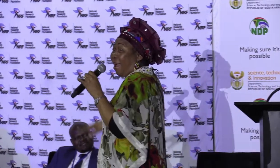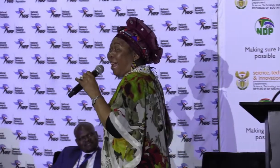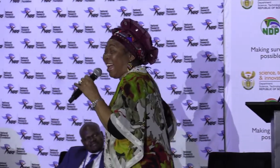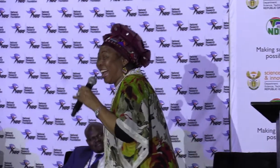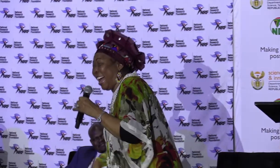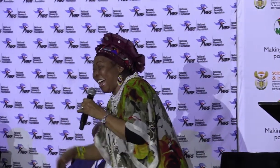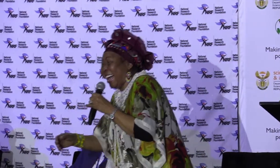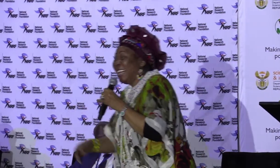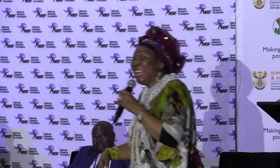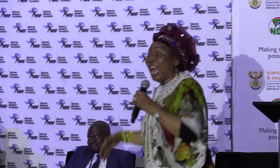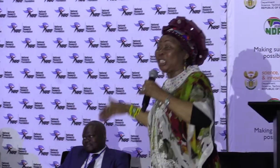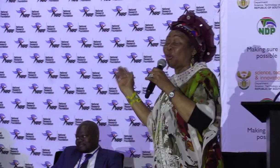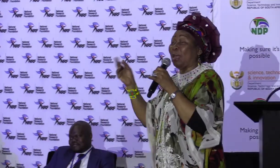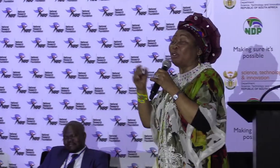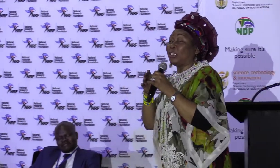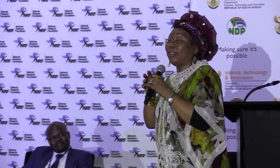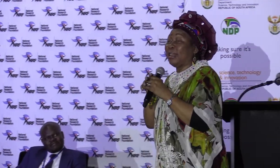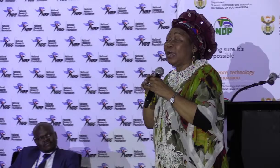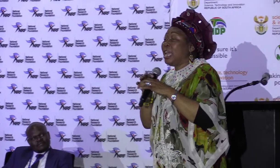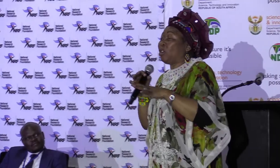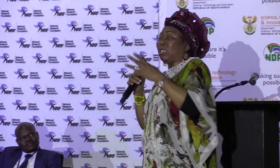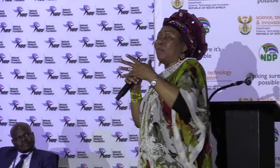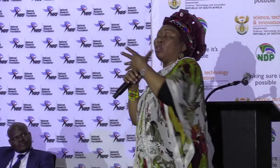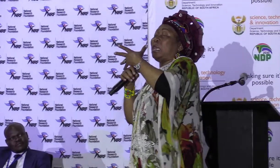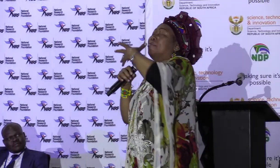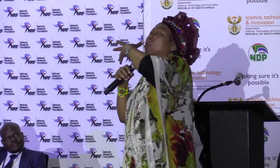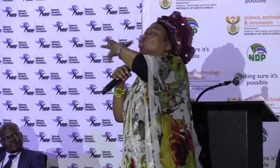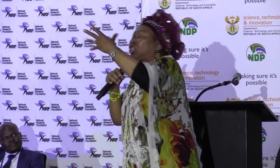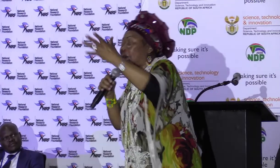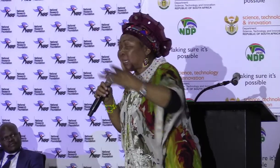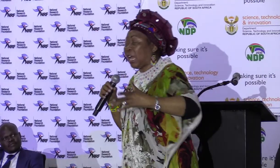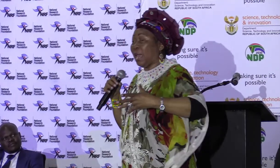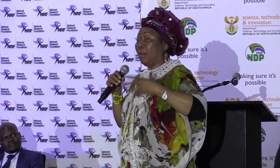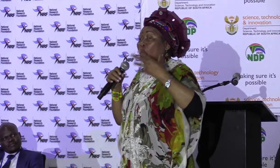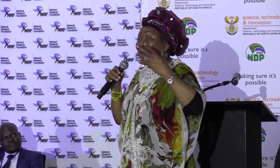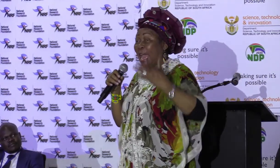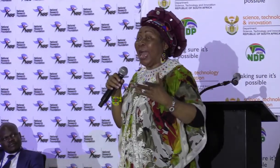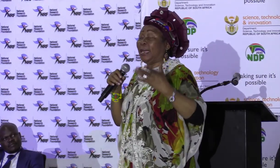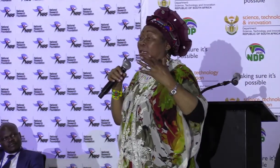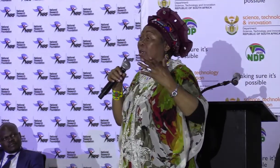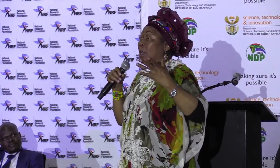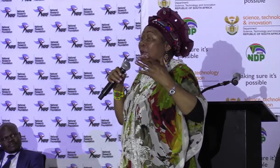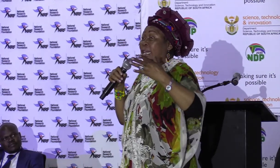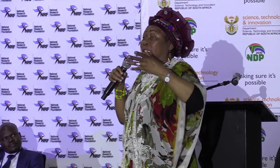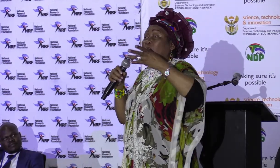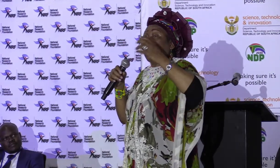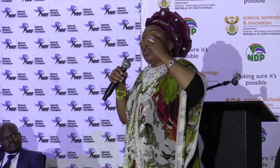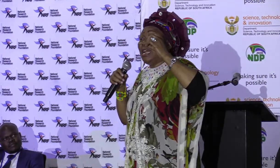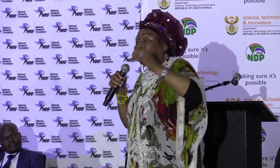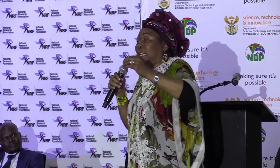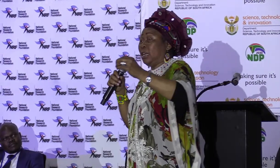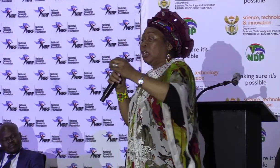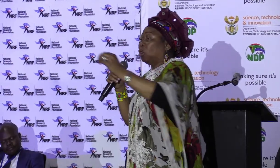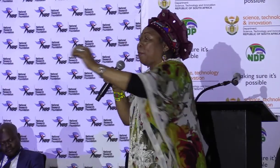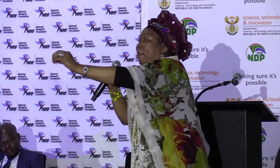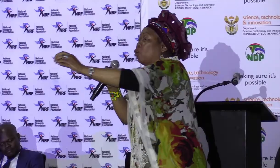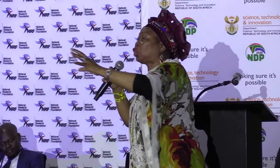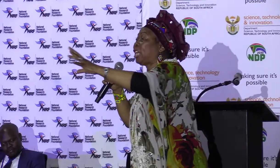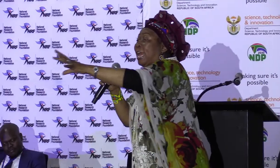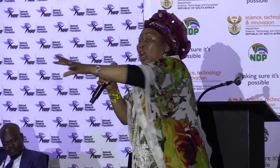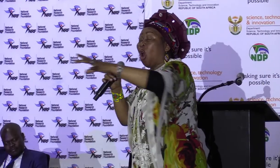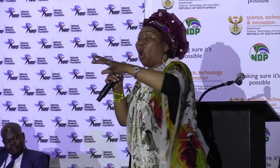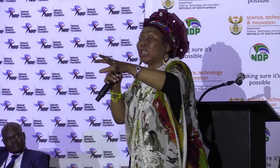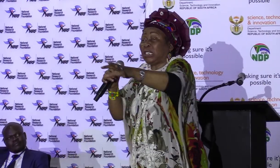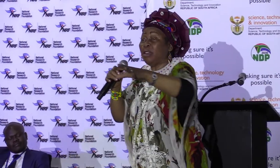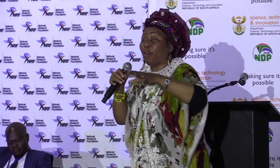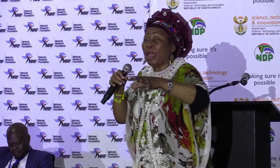Mama. I took them to Sutherland. It was the most emotional time we had. And to listen to the people